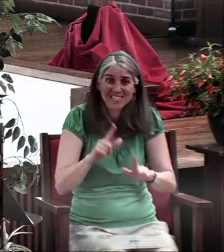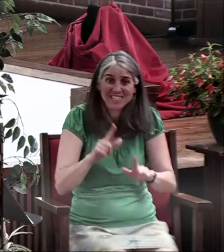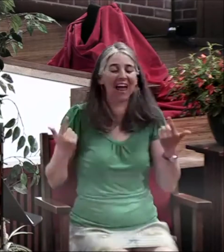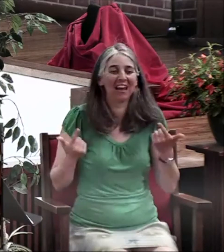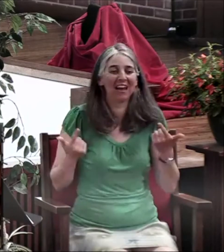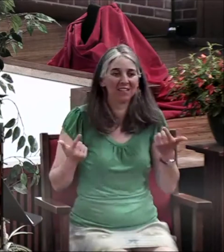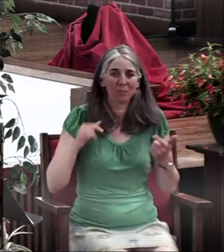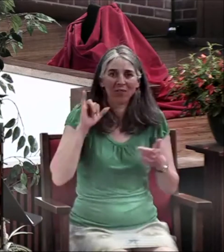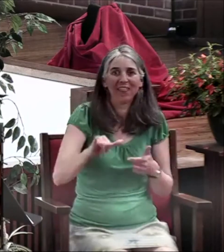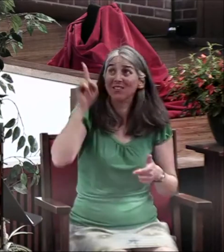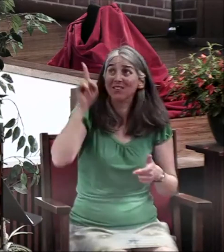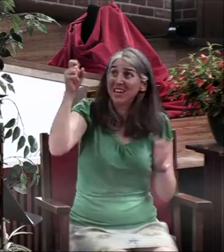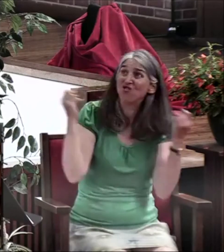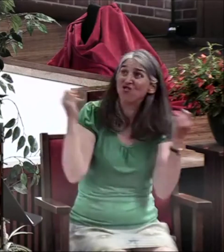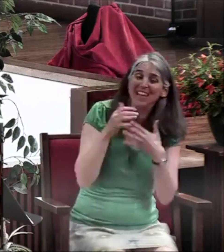That's what he's afraid of.